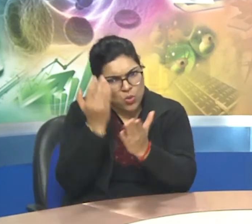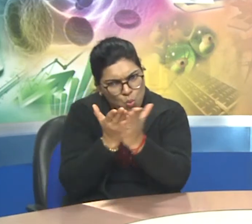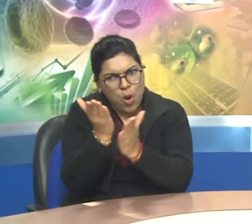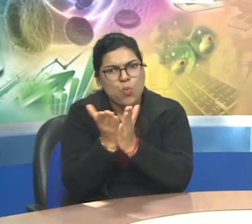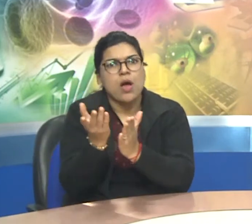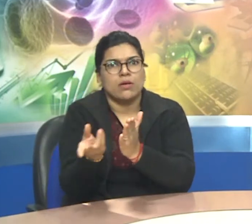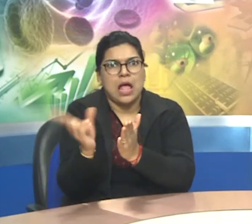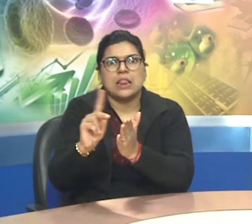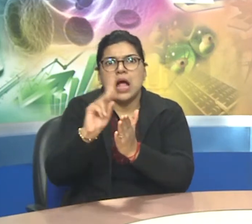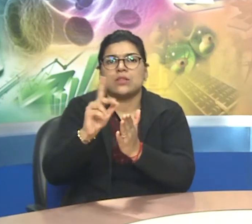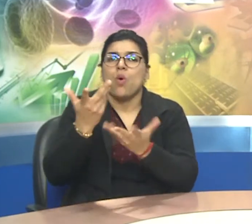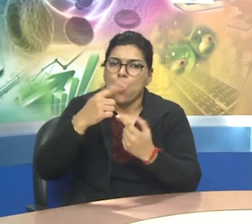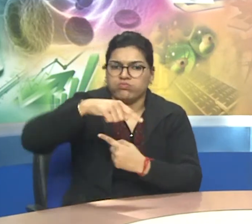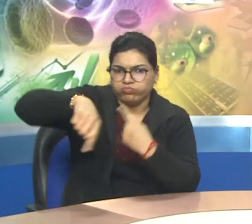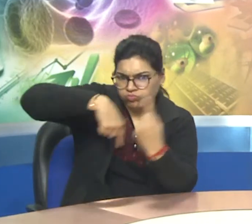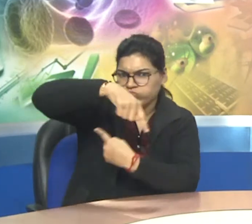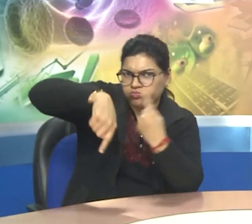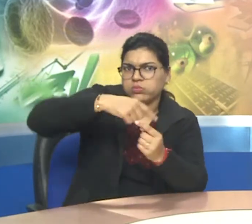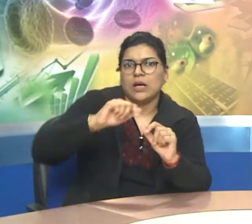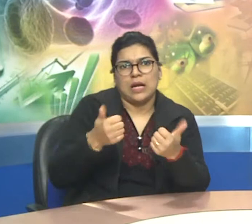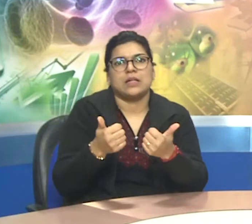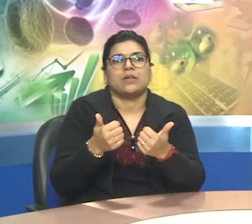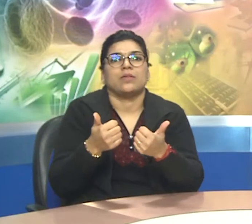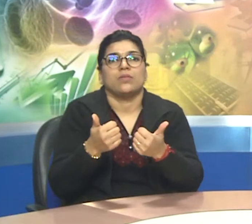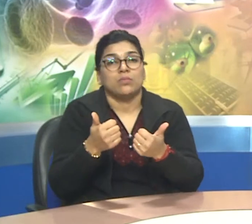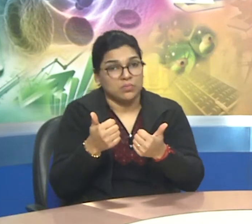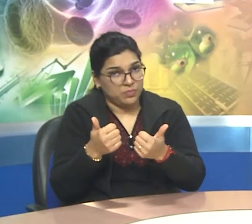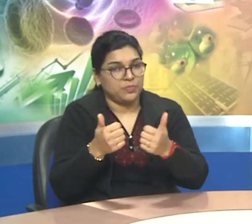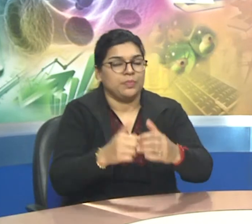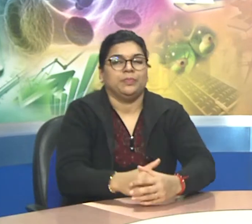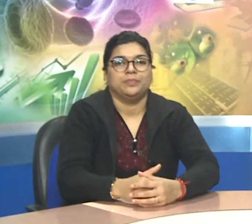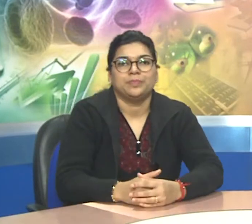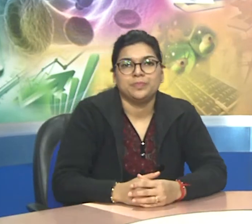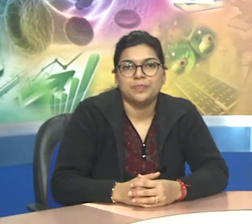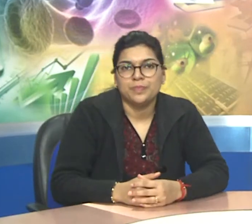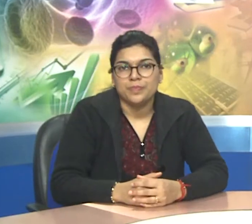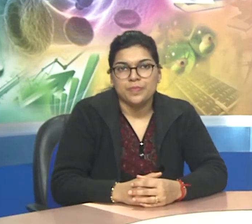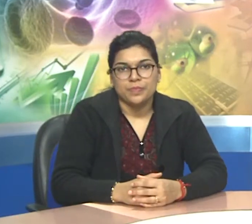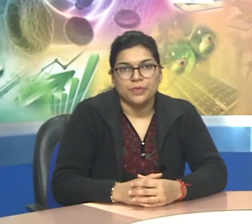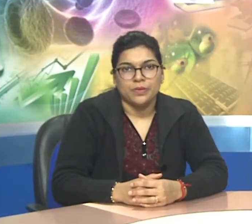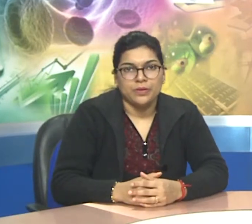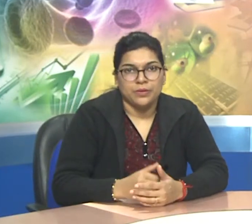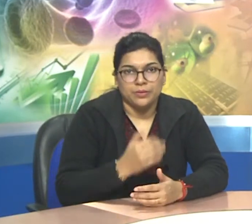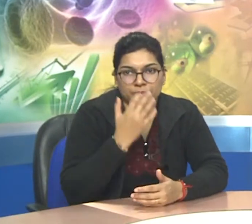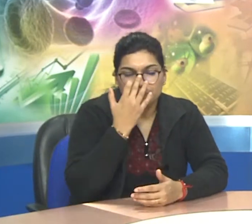Because if we burn all the garbages, then it creates pollution.